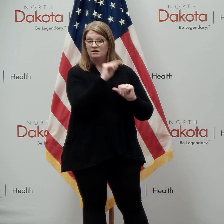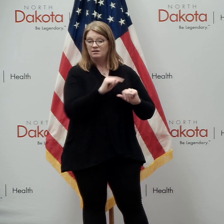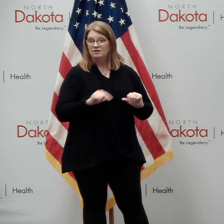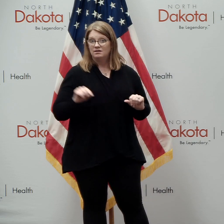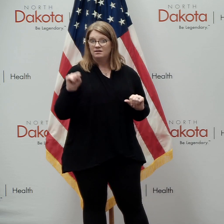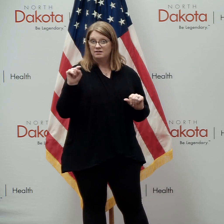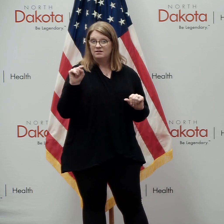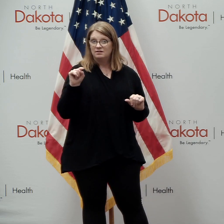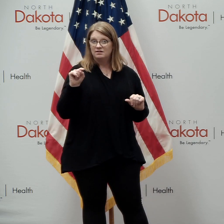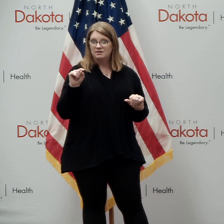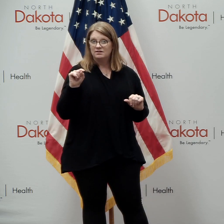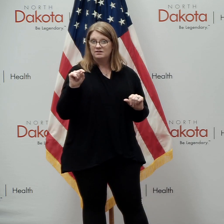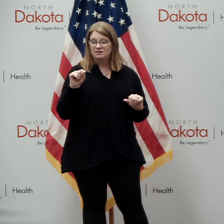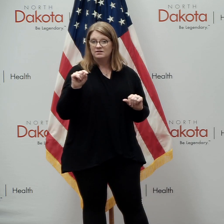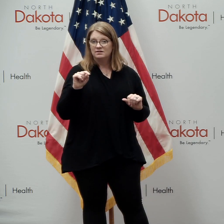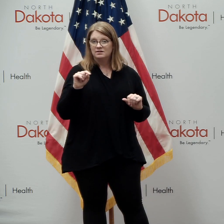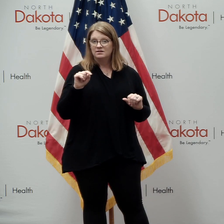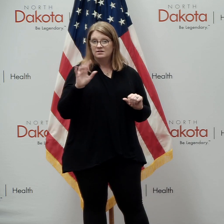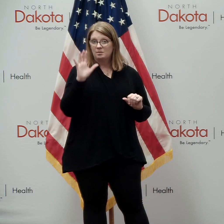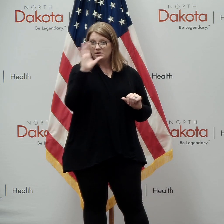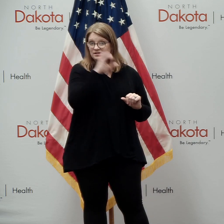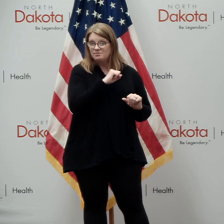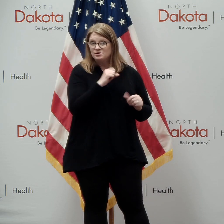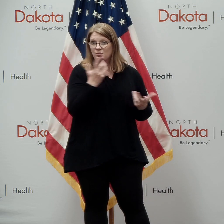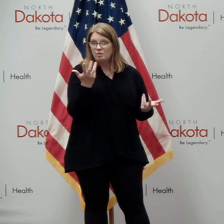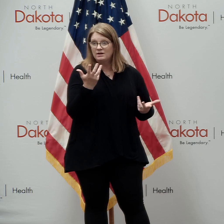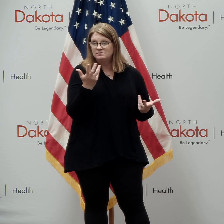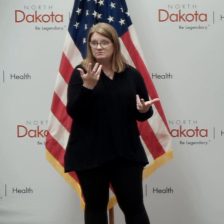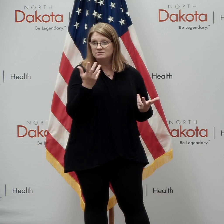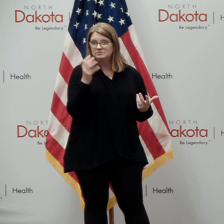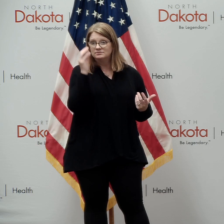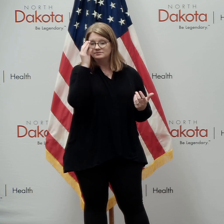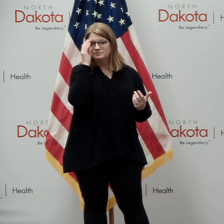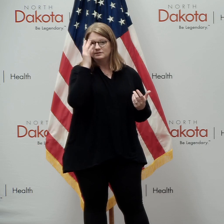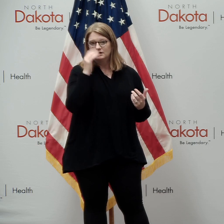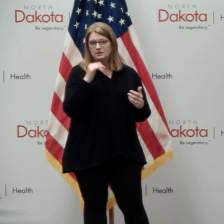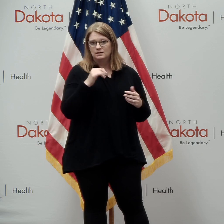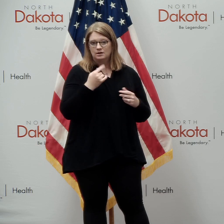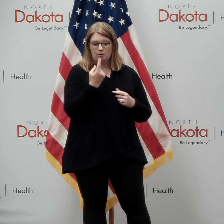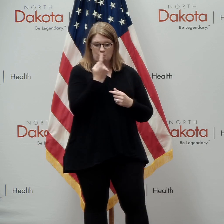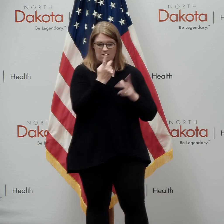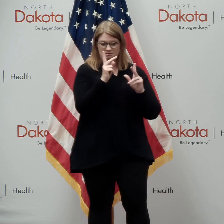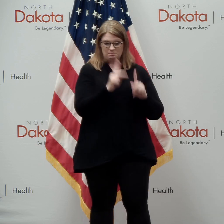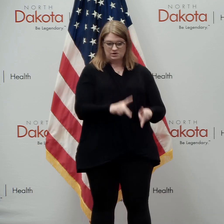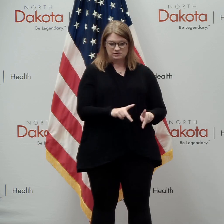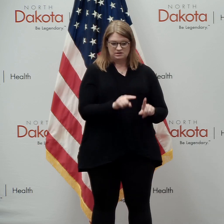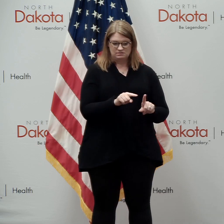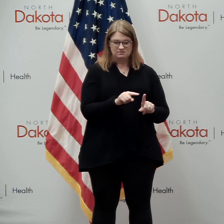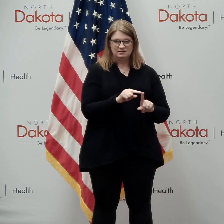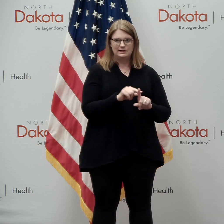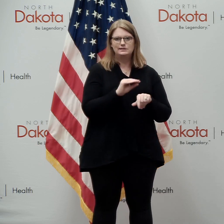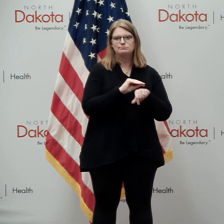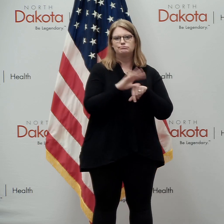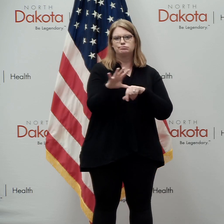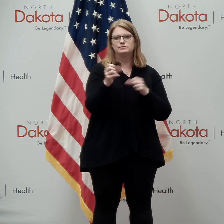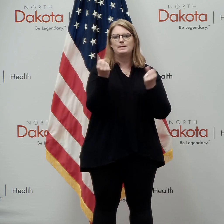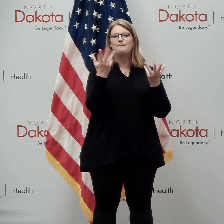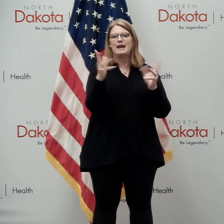up, the presumption has to be that we've got single individuals are passing it to multiple